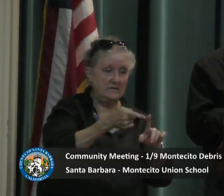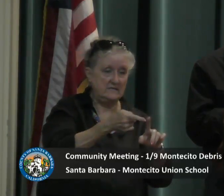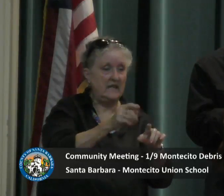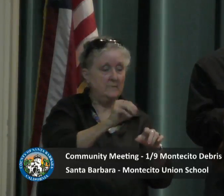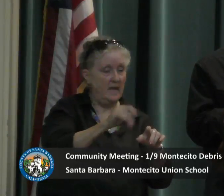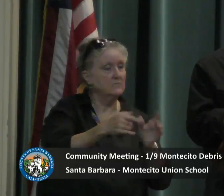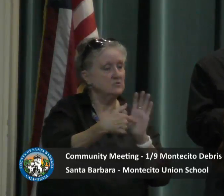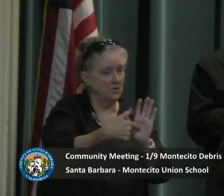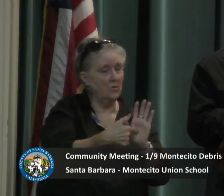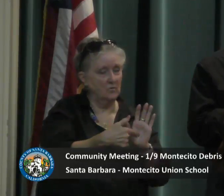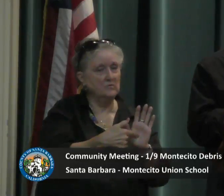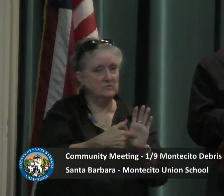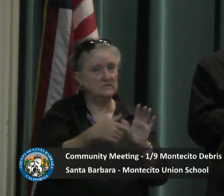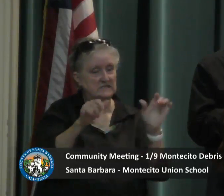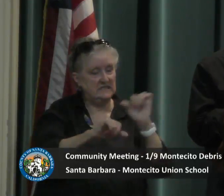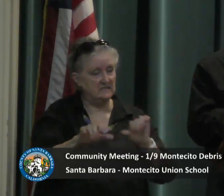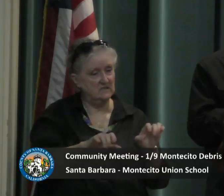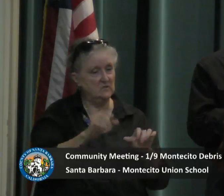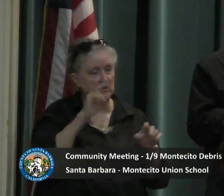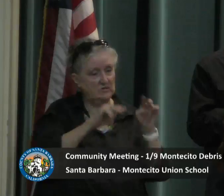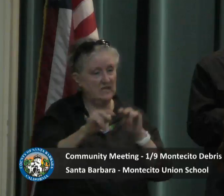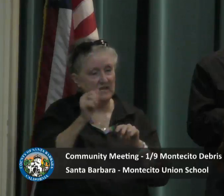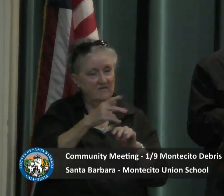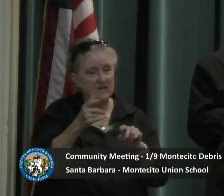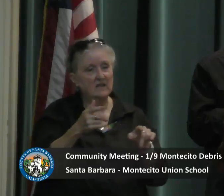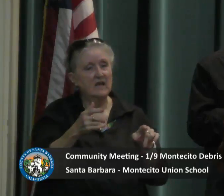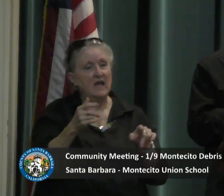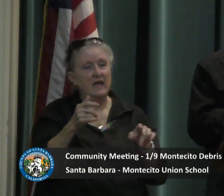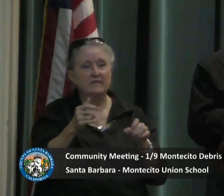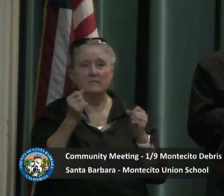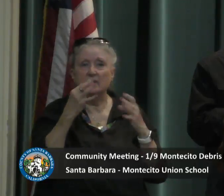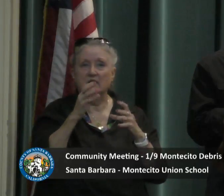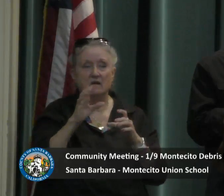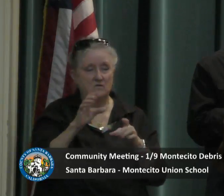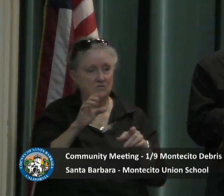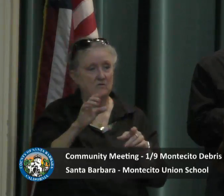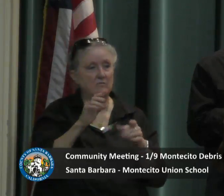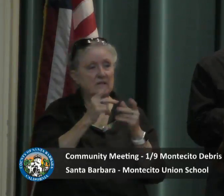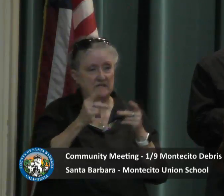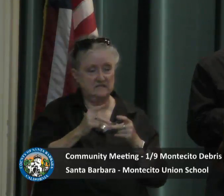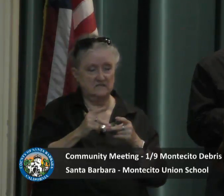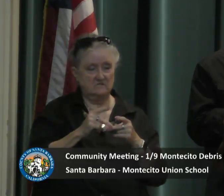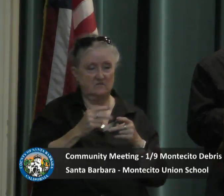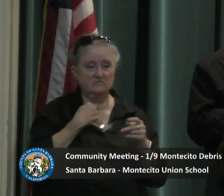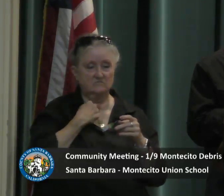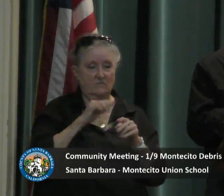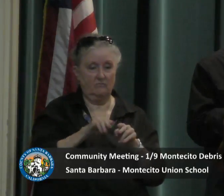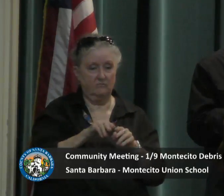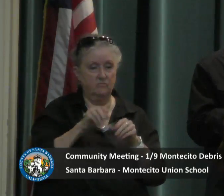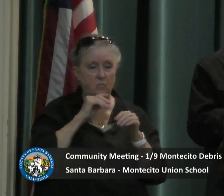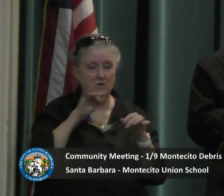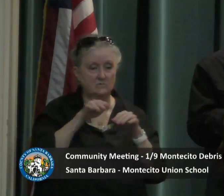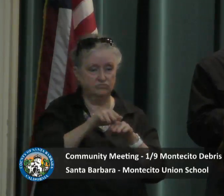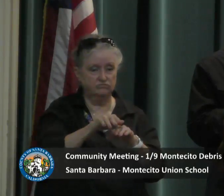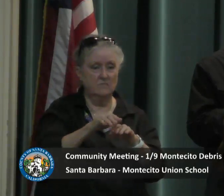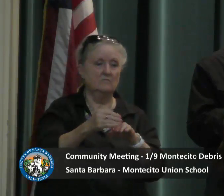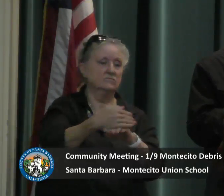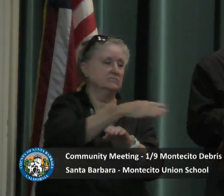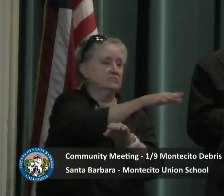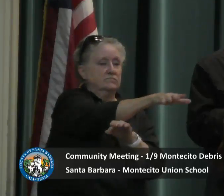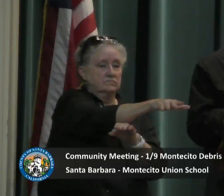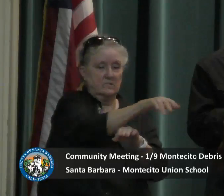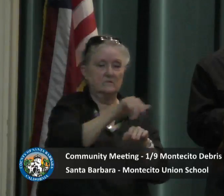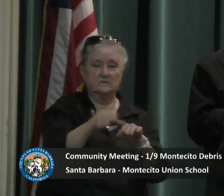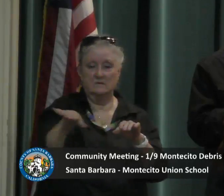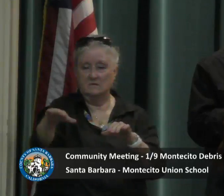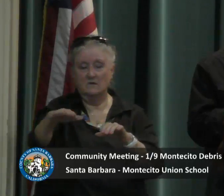of the scientists that did it, looked at every choke point, and there were hundreds of them along the way that they analyzed. They did it on the ground, and they did it using